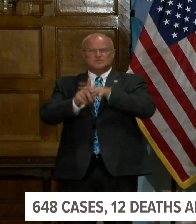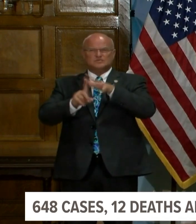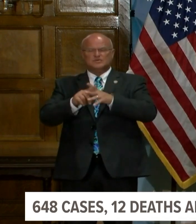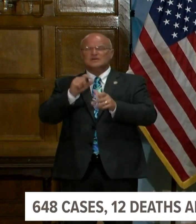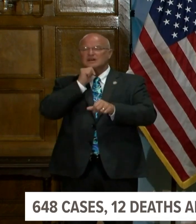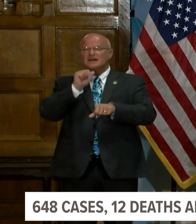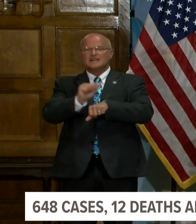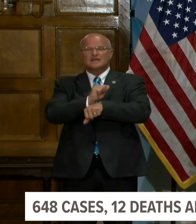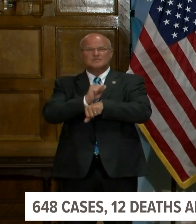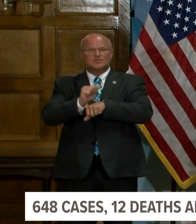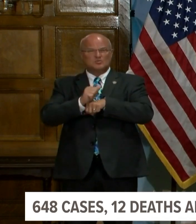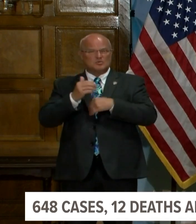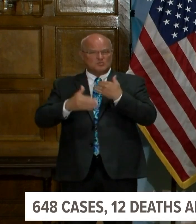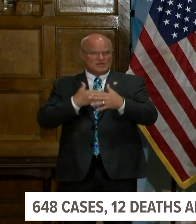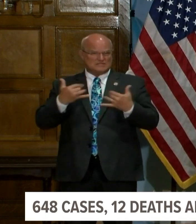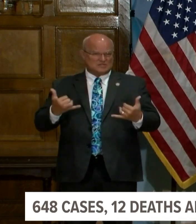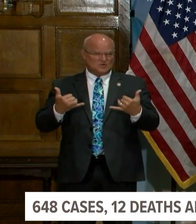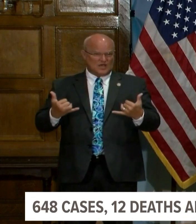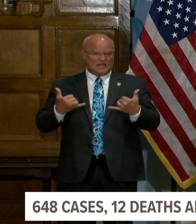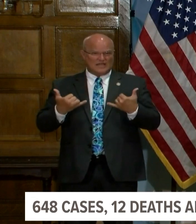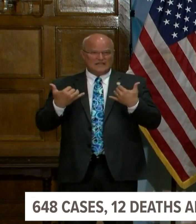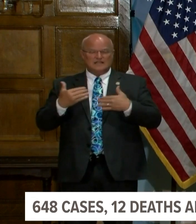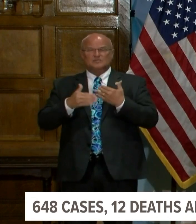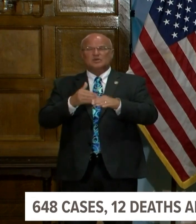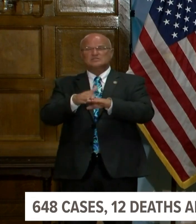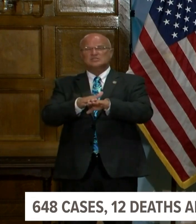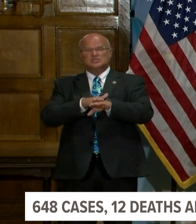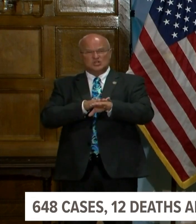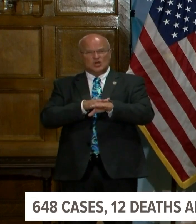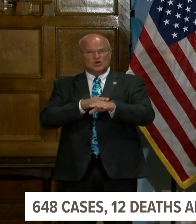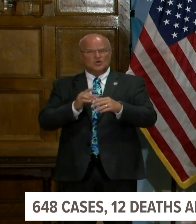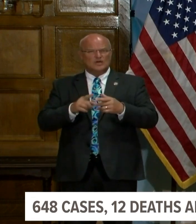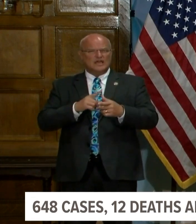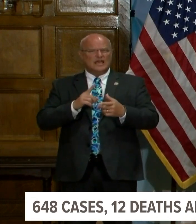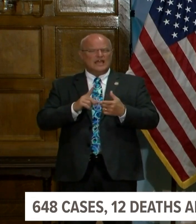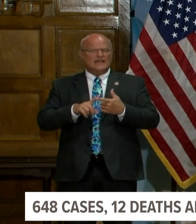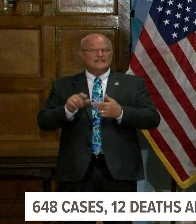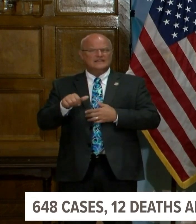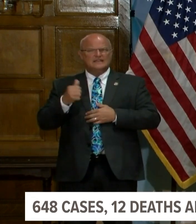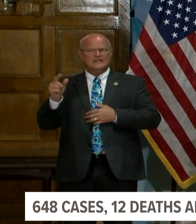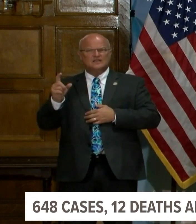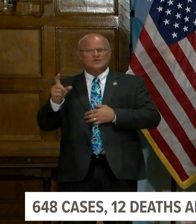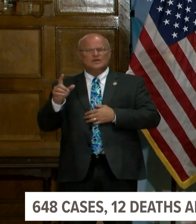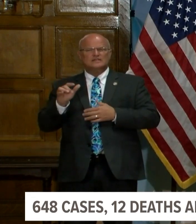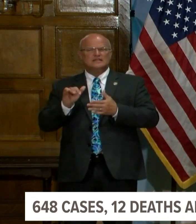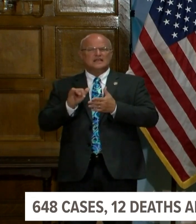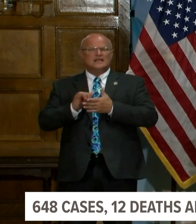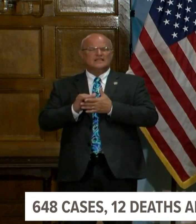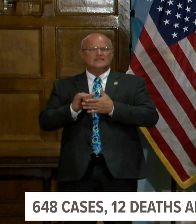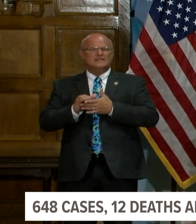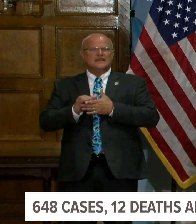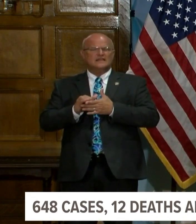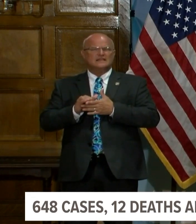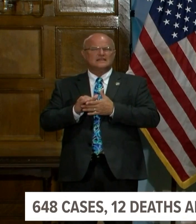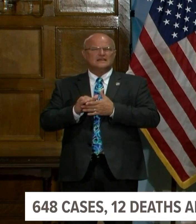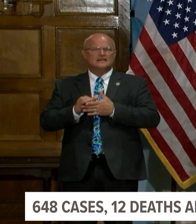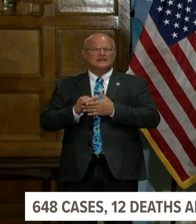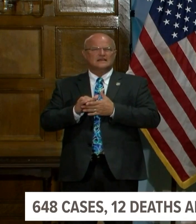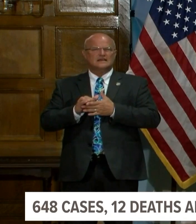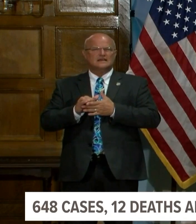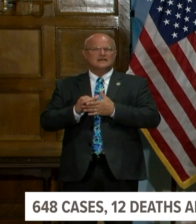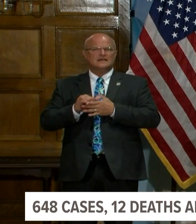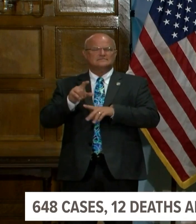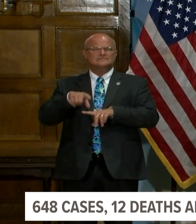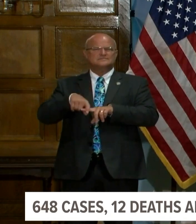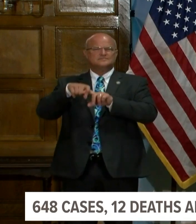and the process right now. It's very slow. And then one other quickie is that the eviction moratorium, on the federally